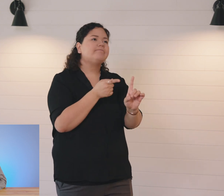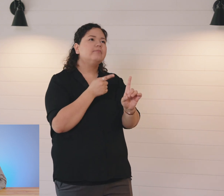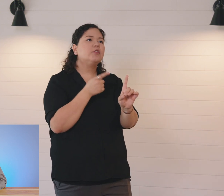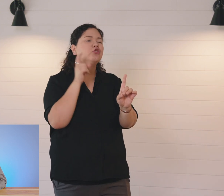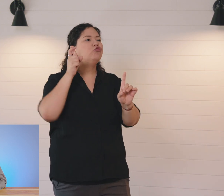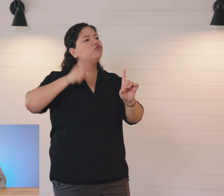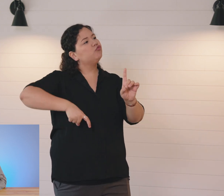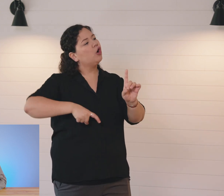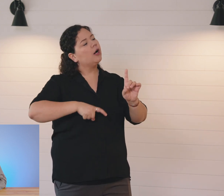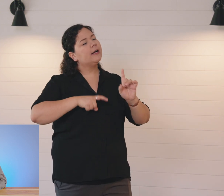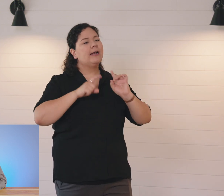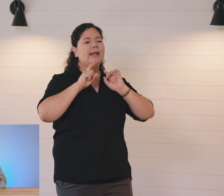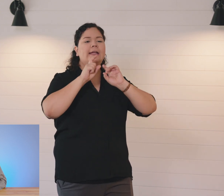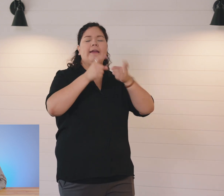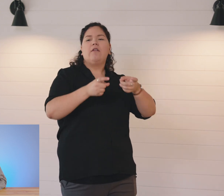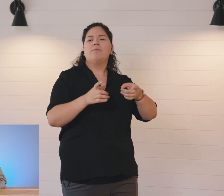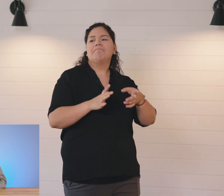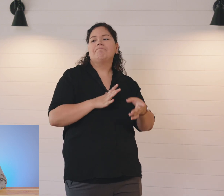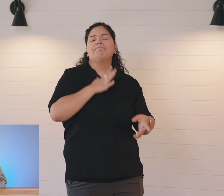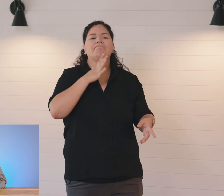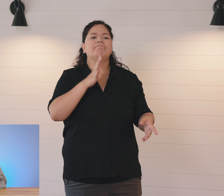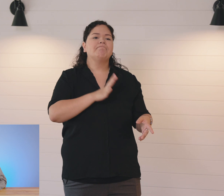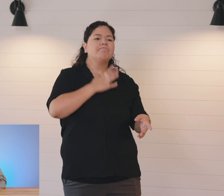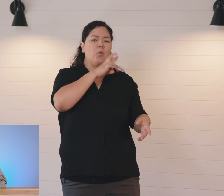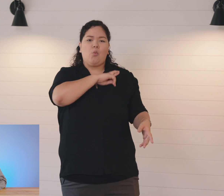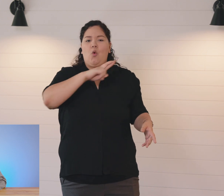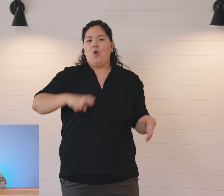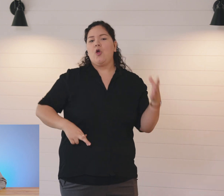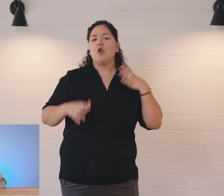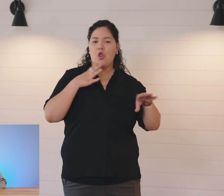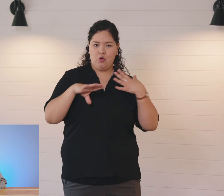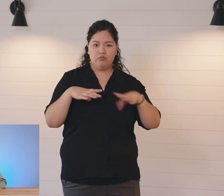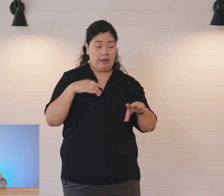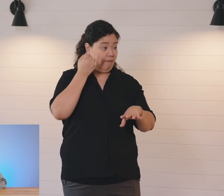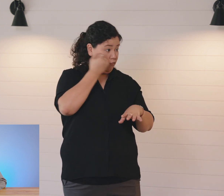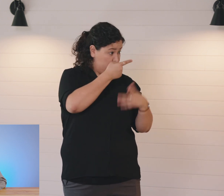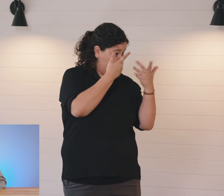I think what you should do is you should give him a royal robe that the king has worn.